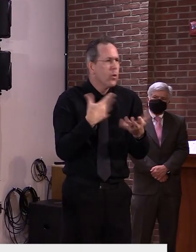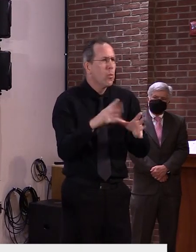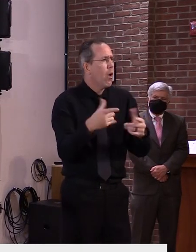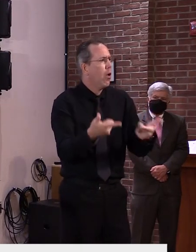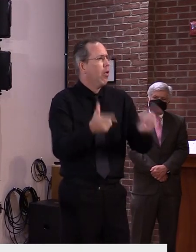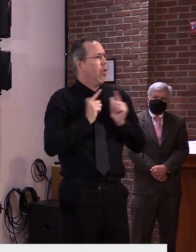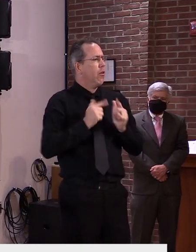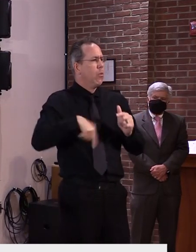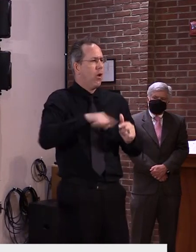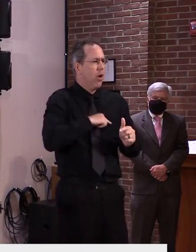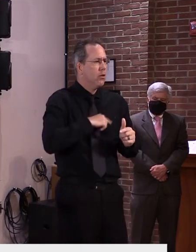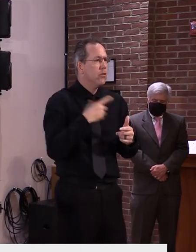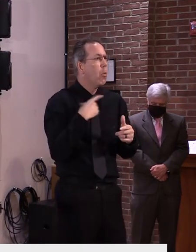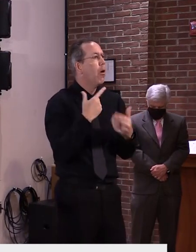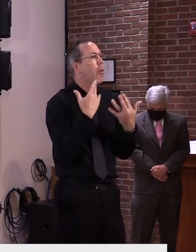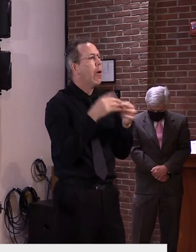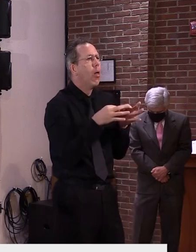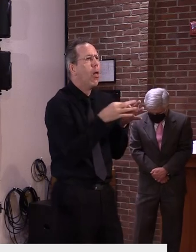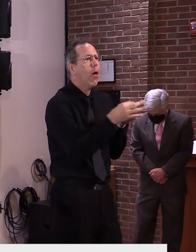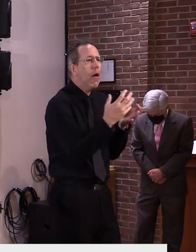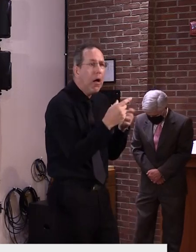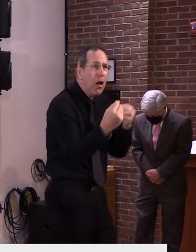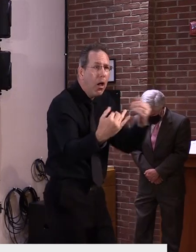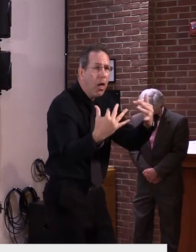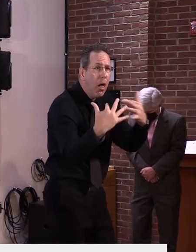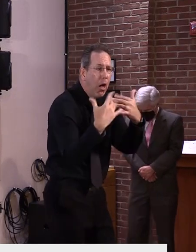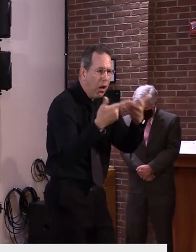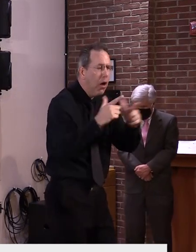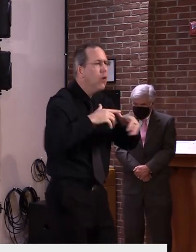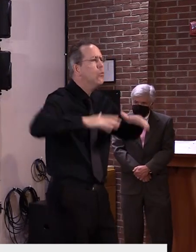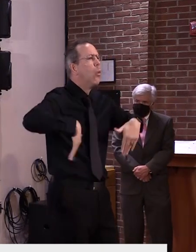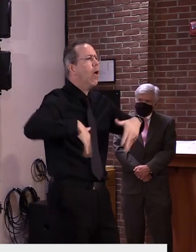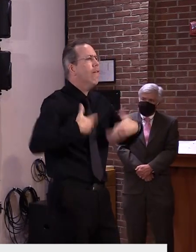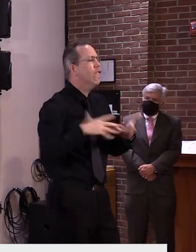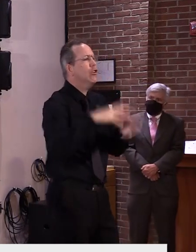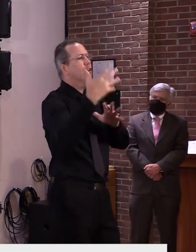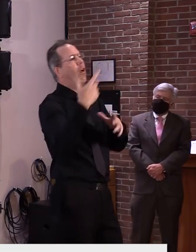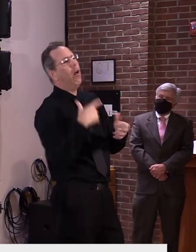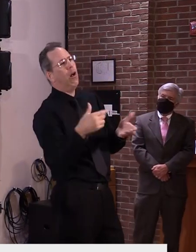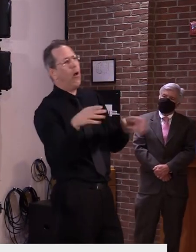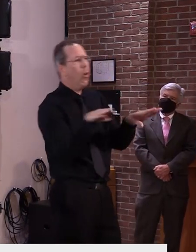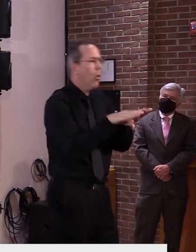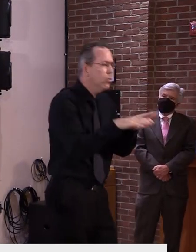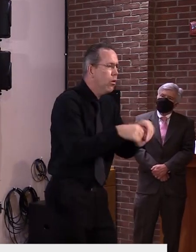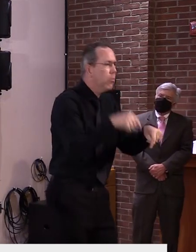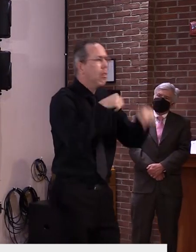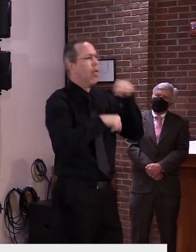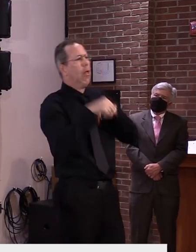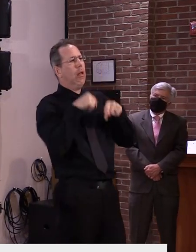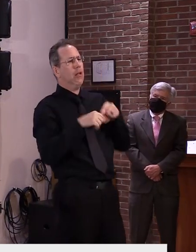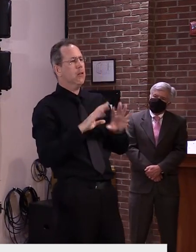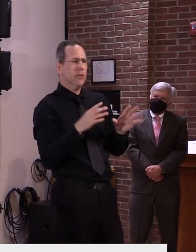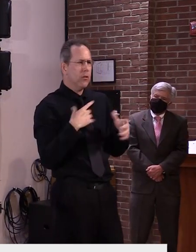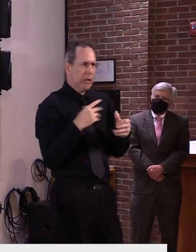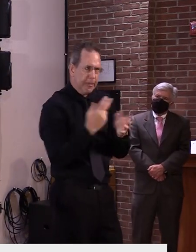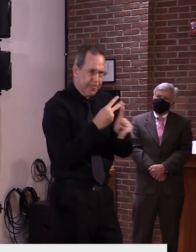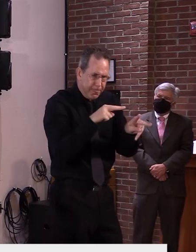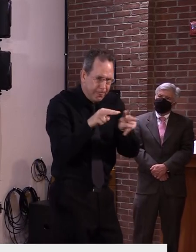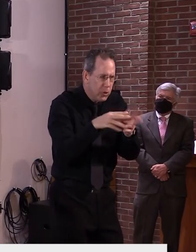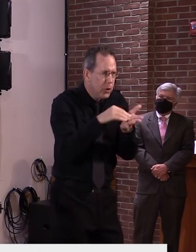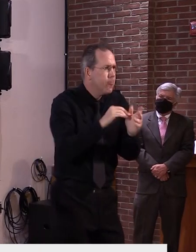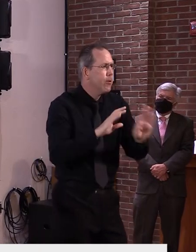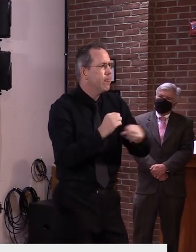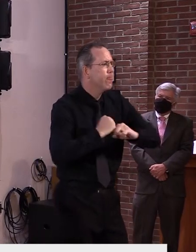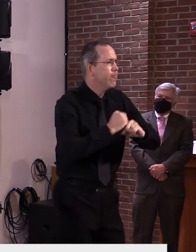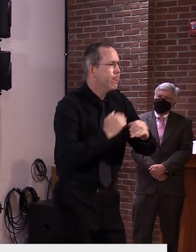are experiencing right now. And if it continues to look like this fire could be headed back towards us,